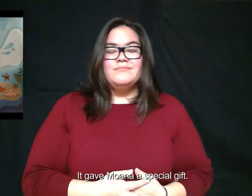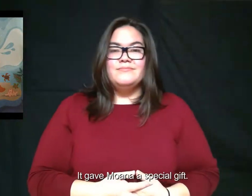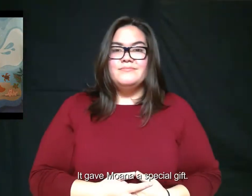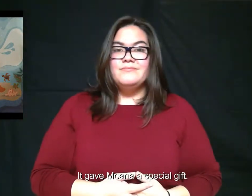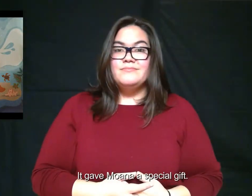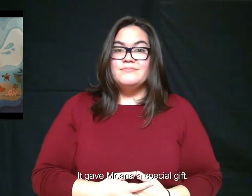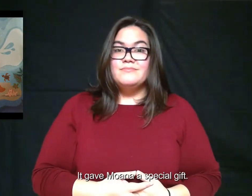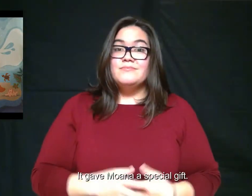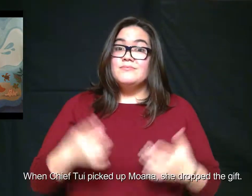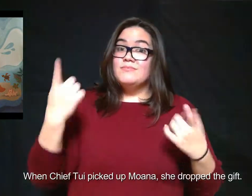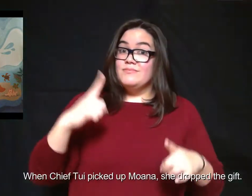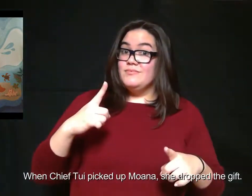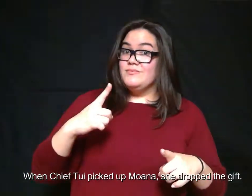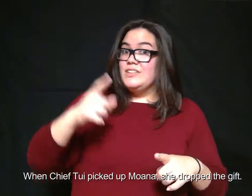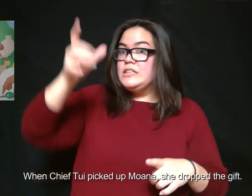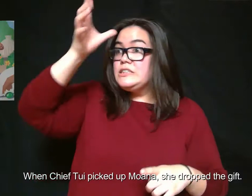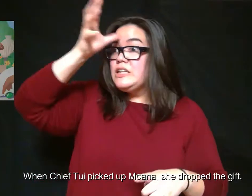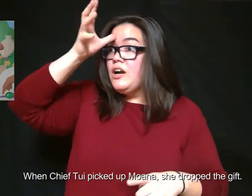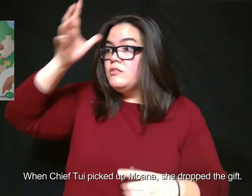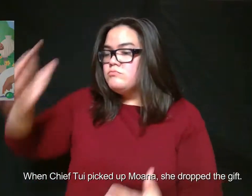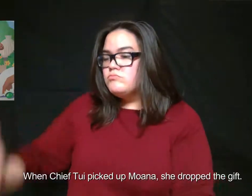When Chief Tui picked up Moana, she dropped the gift.